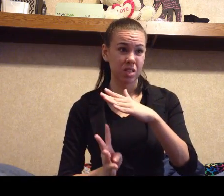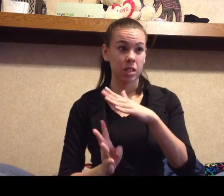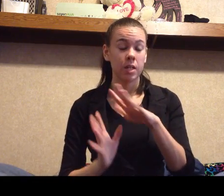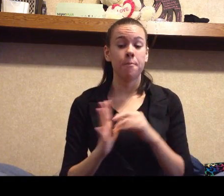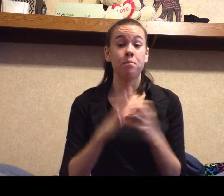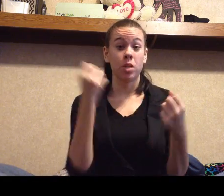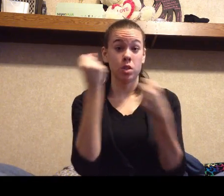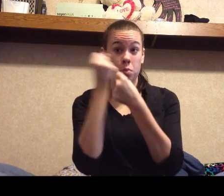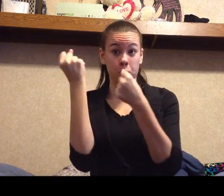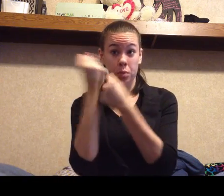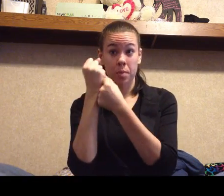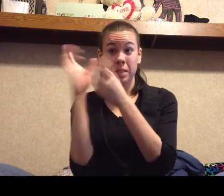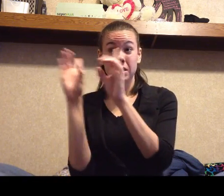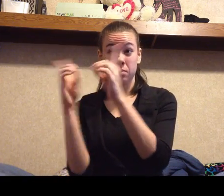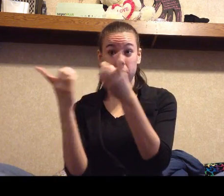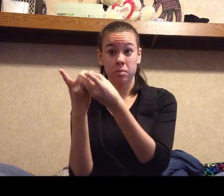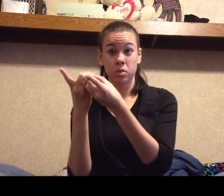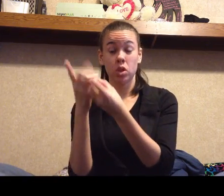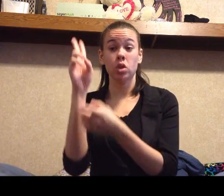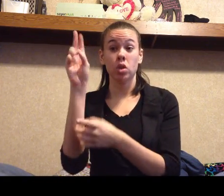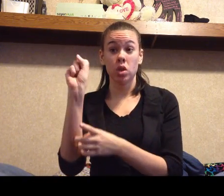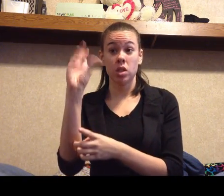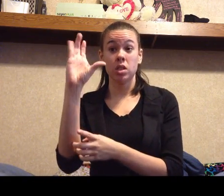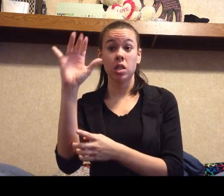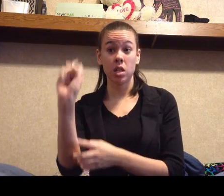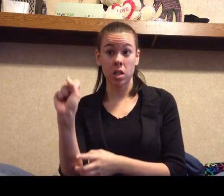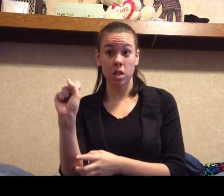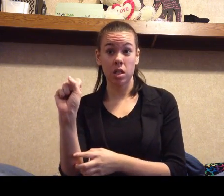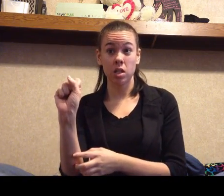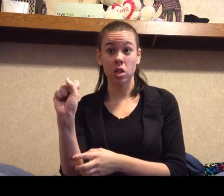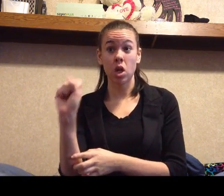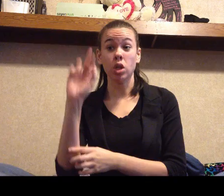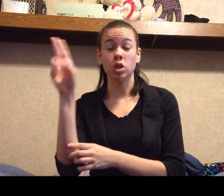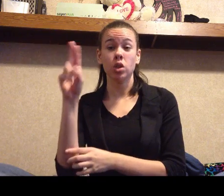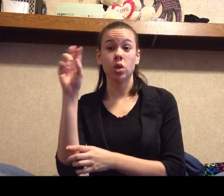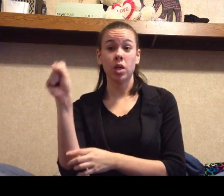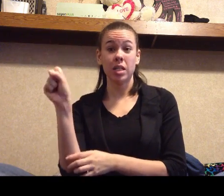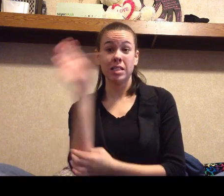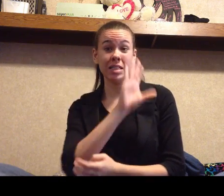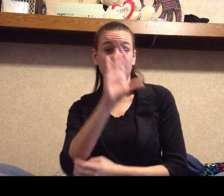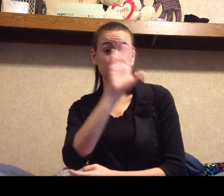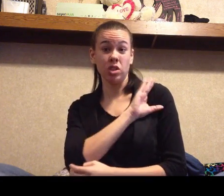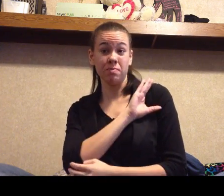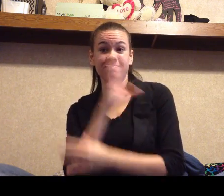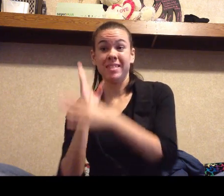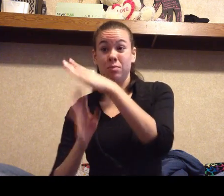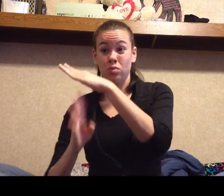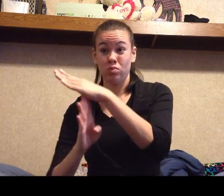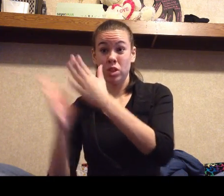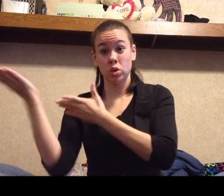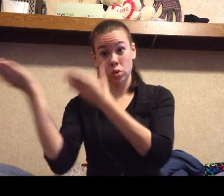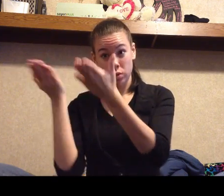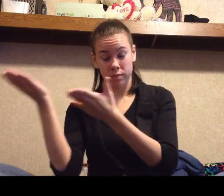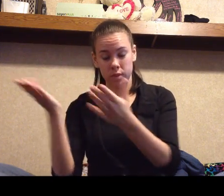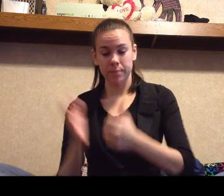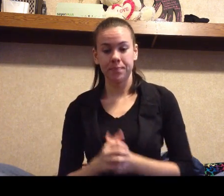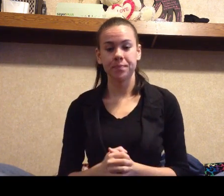of USCIS, the U.S. Citizenship and Immigration Services, working within the Department of the